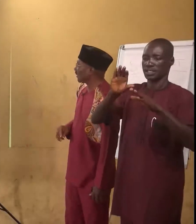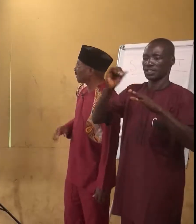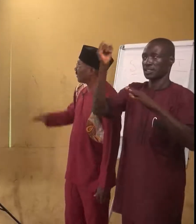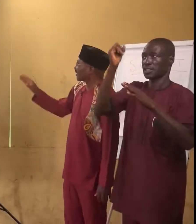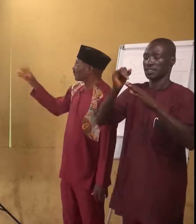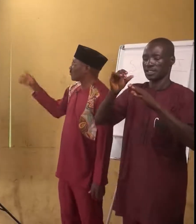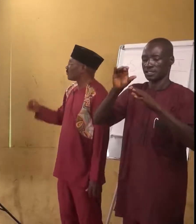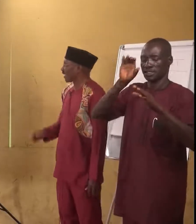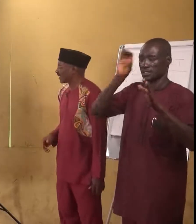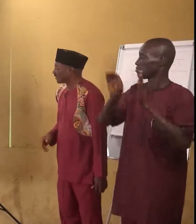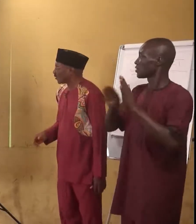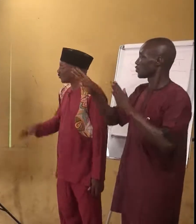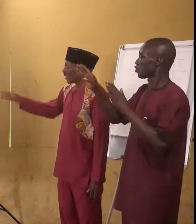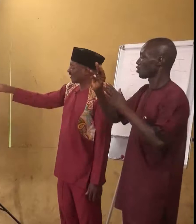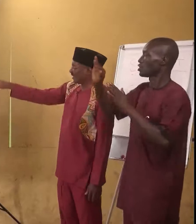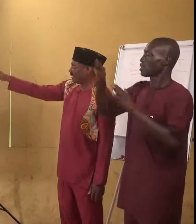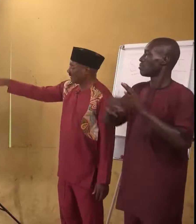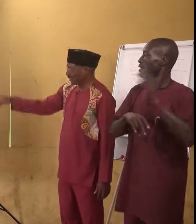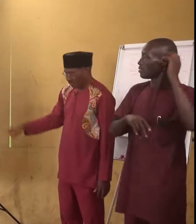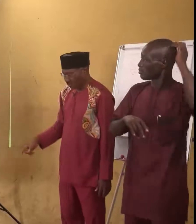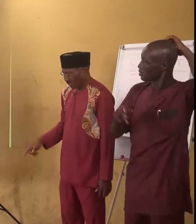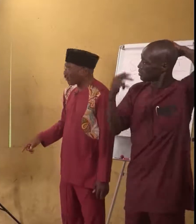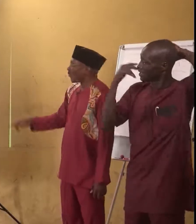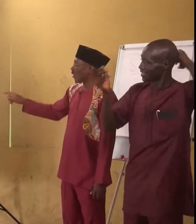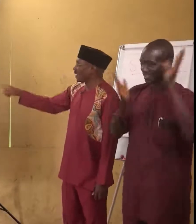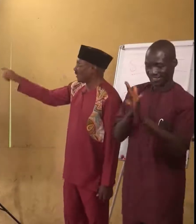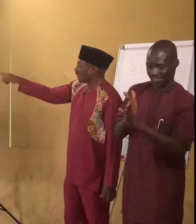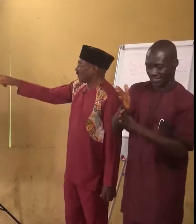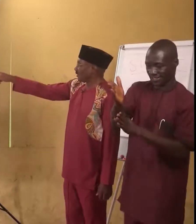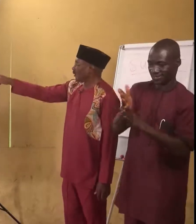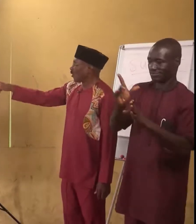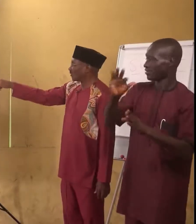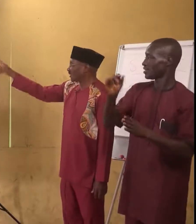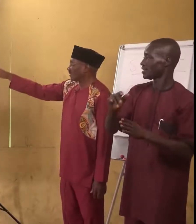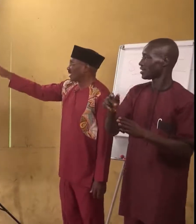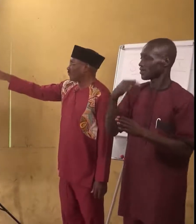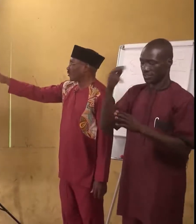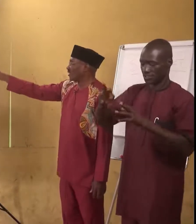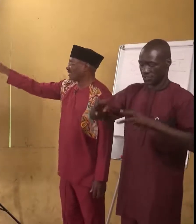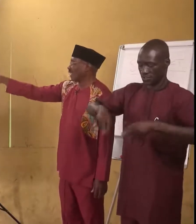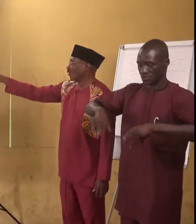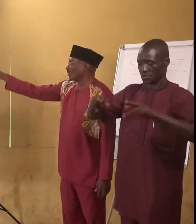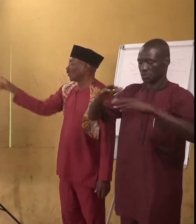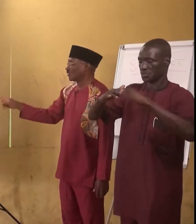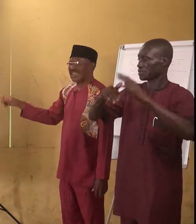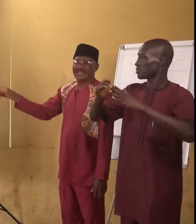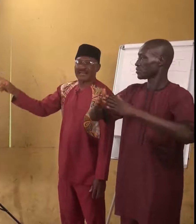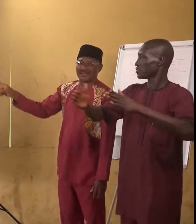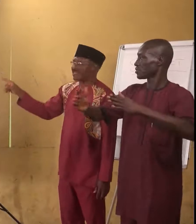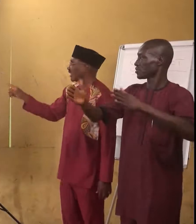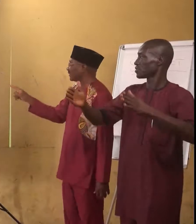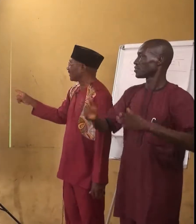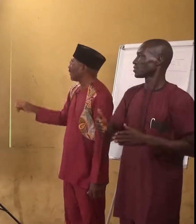the settlement pattern. You can see linear settlement where the roads, there are buildings along the roads,